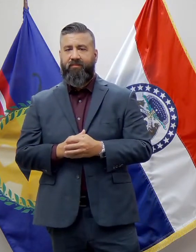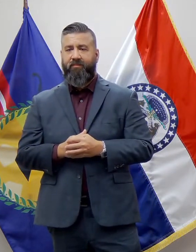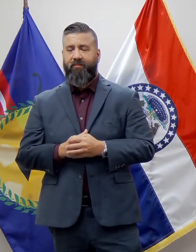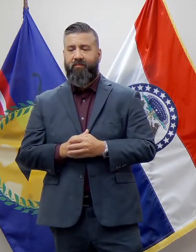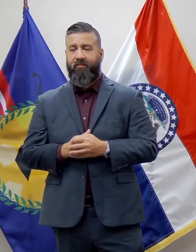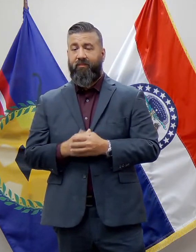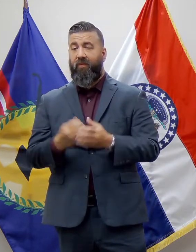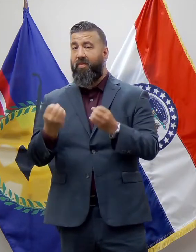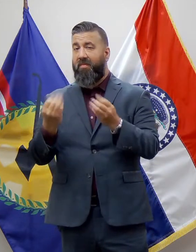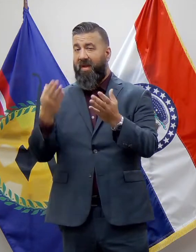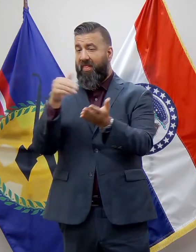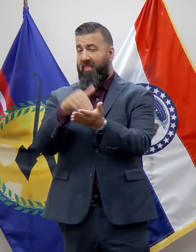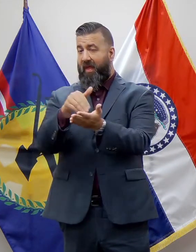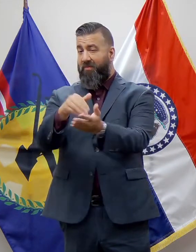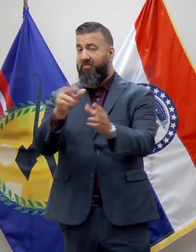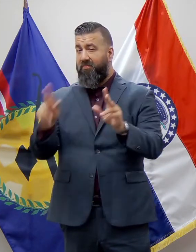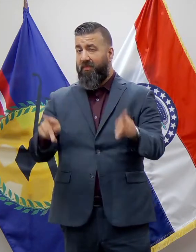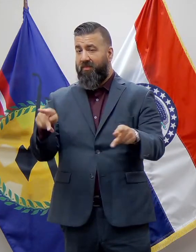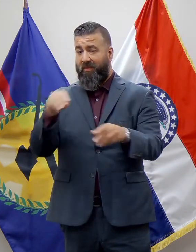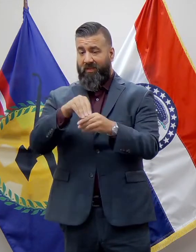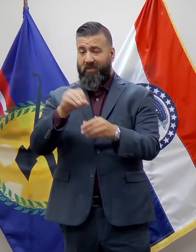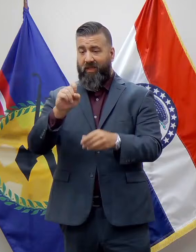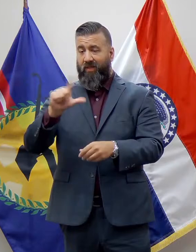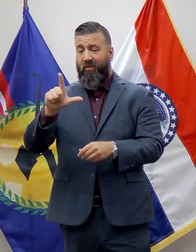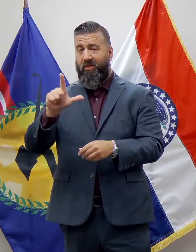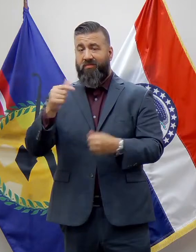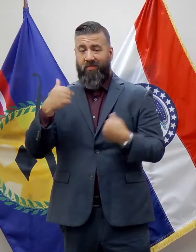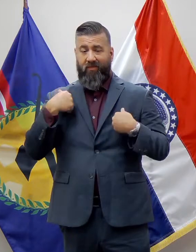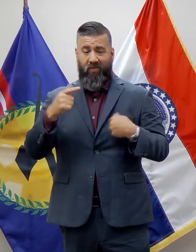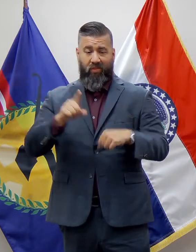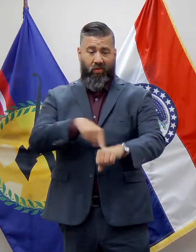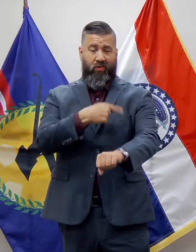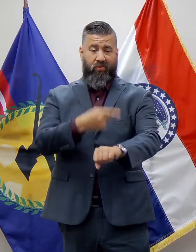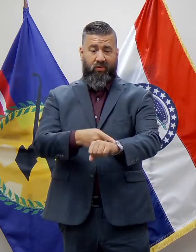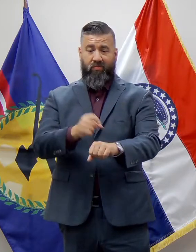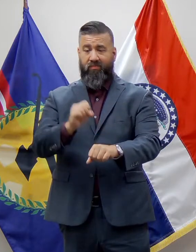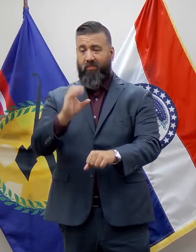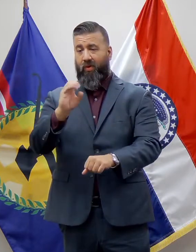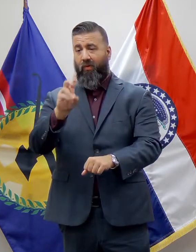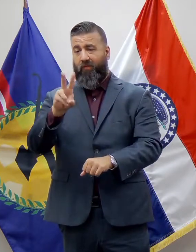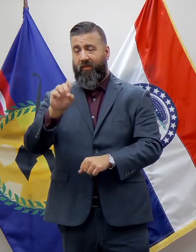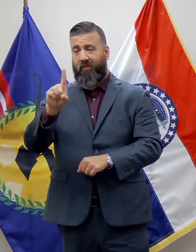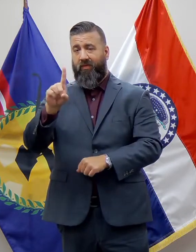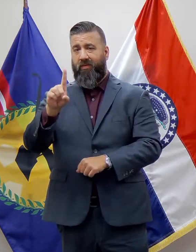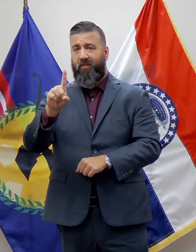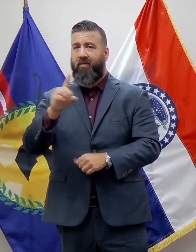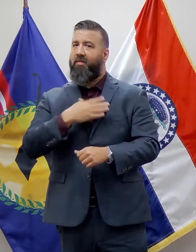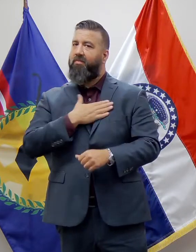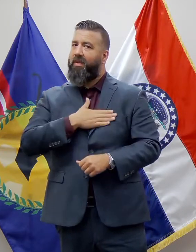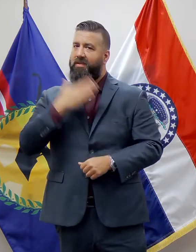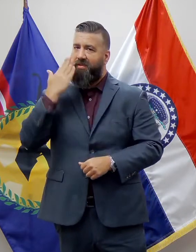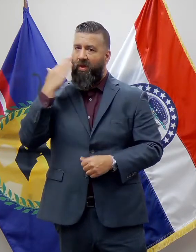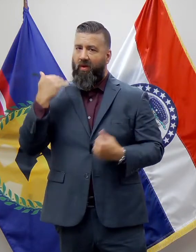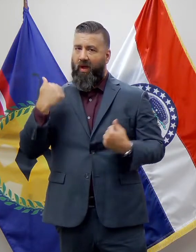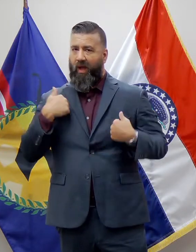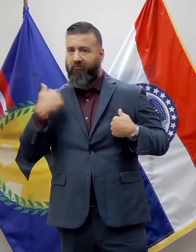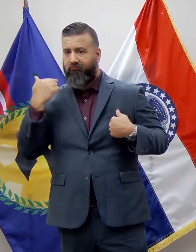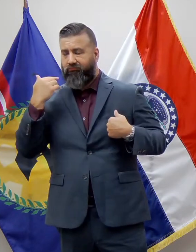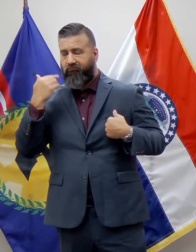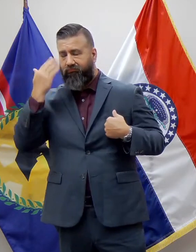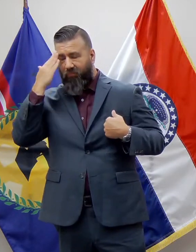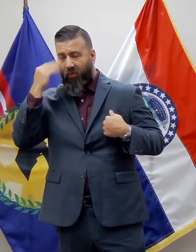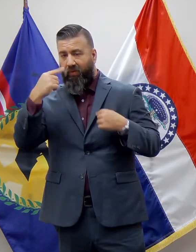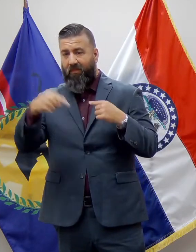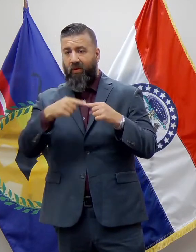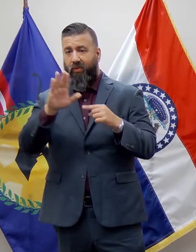For tens and thousands of St. Louis County residents dealing with long-term COVID, please know that I'm very aware of your situation and that our health department is